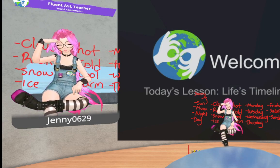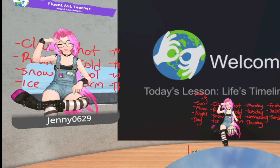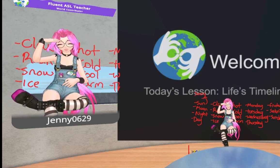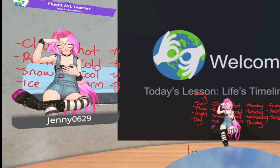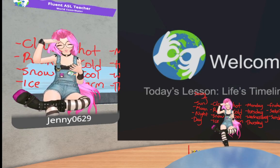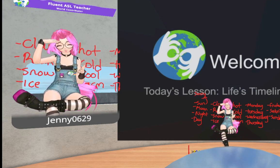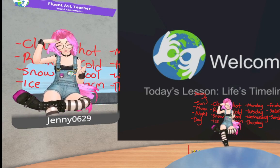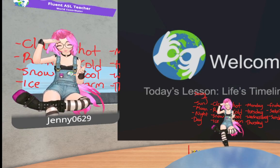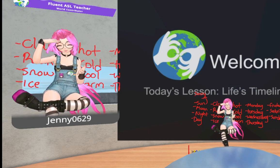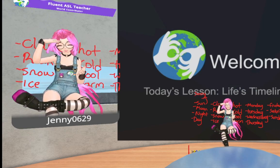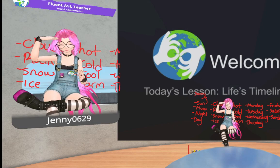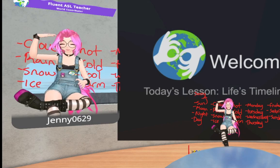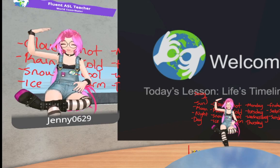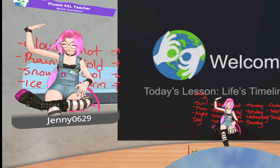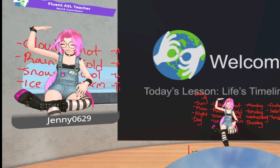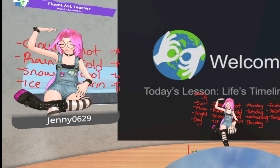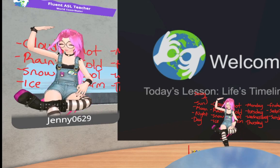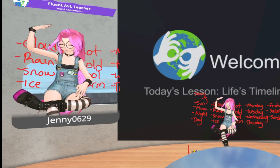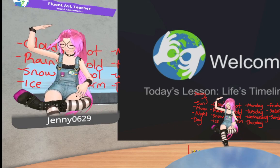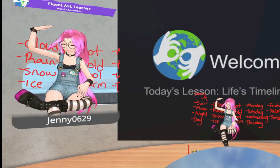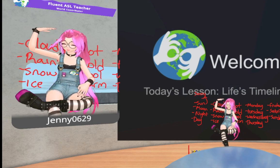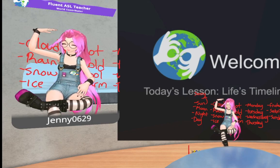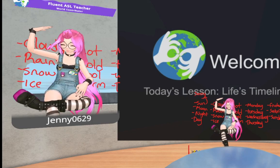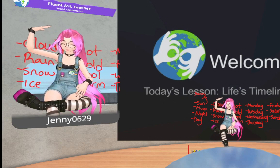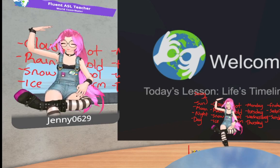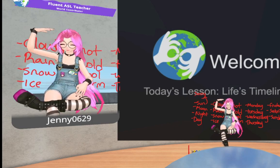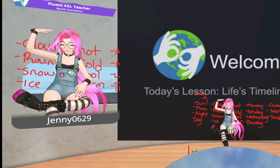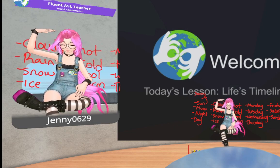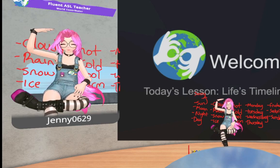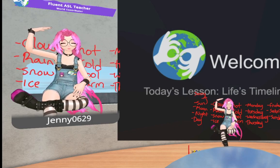no, like I know, right? So just above us.